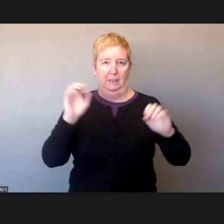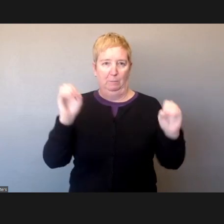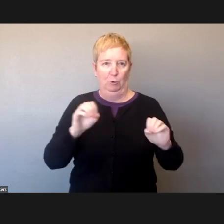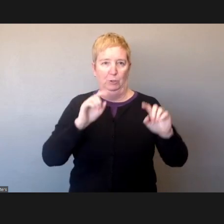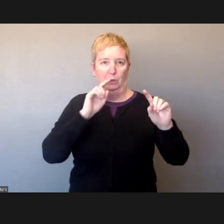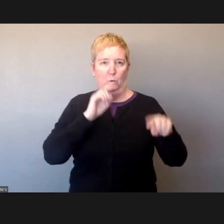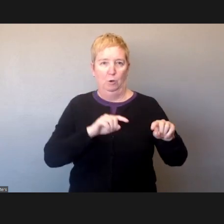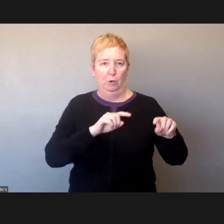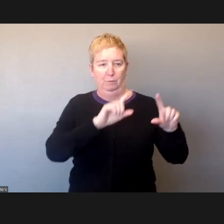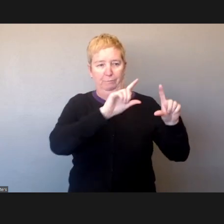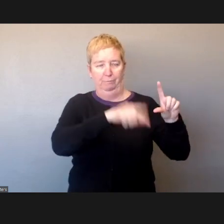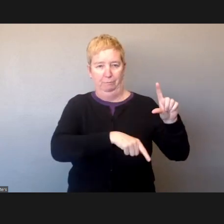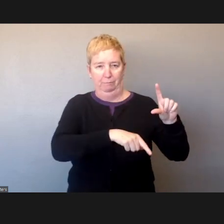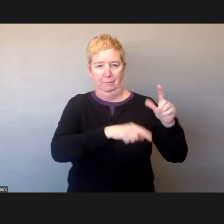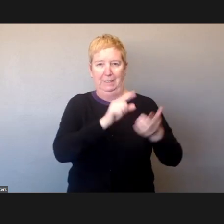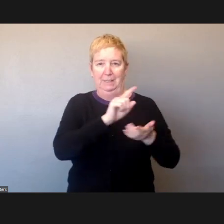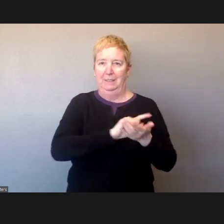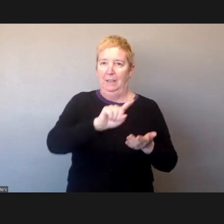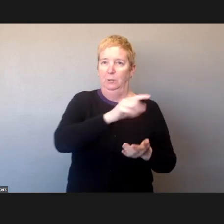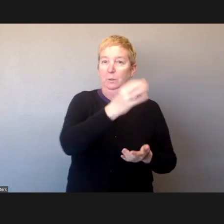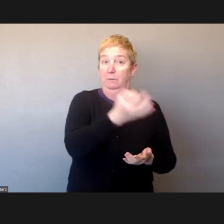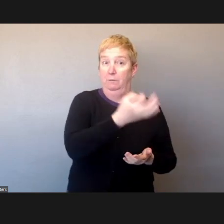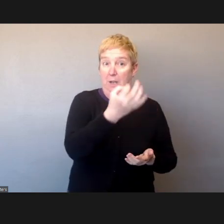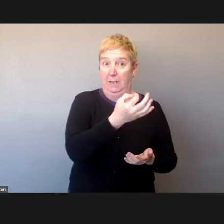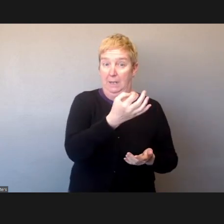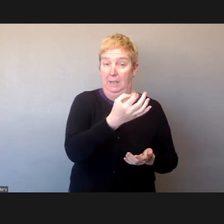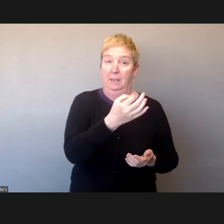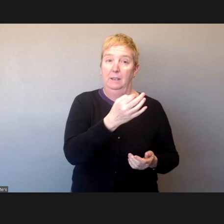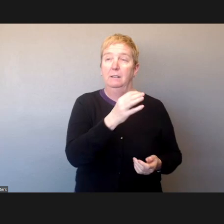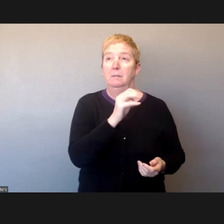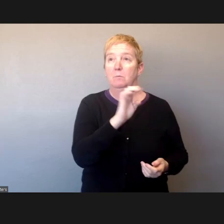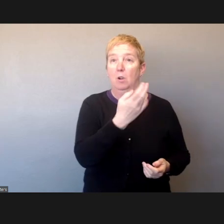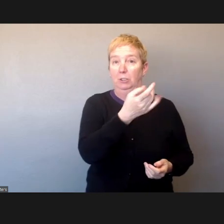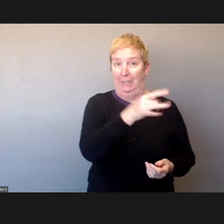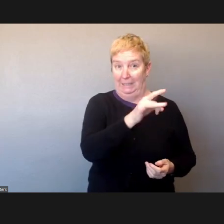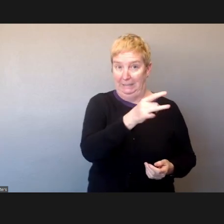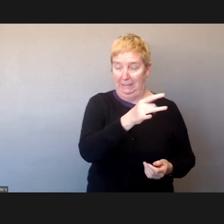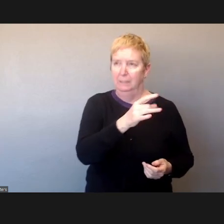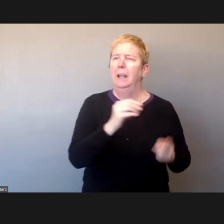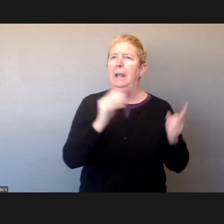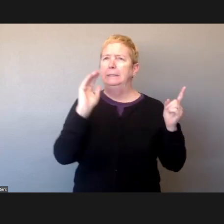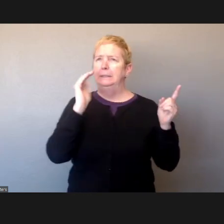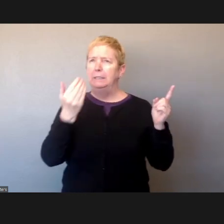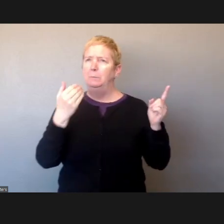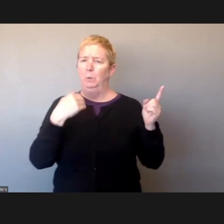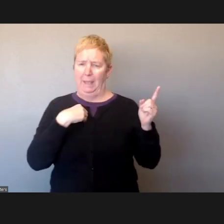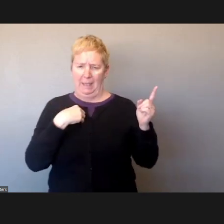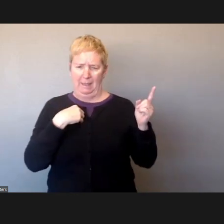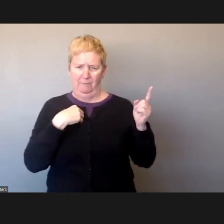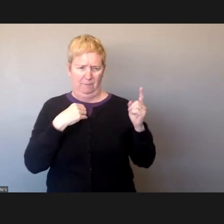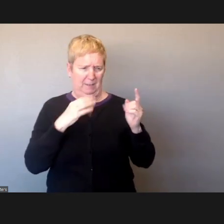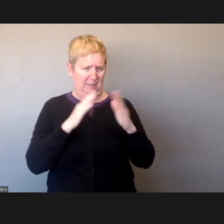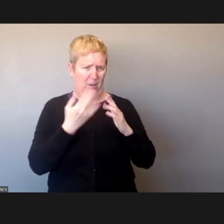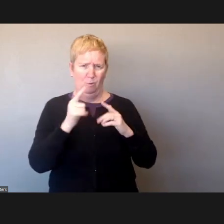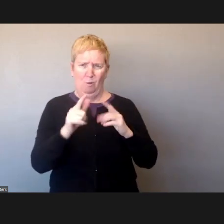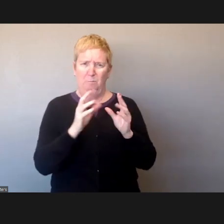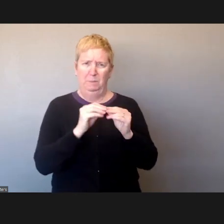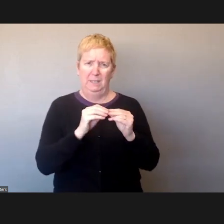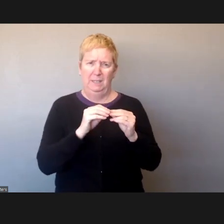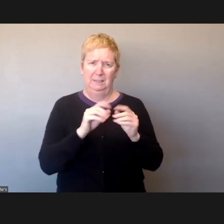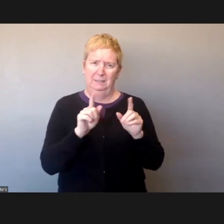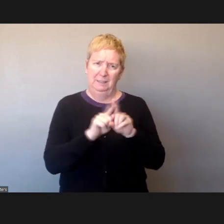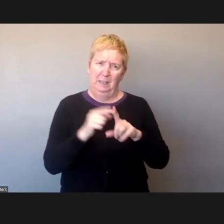the 18th. There seems to be an NMDOH-led town hall planned for Facebook and Instagram that day